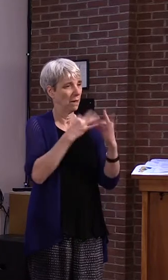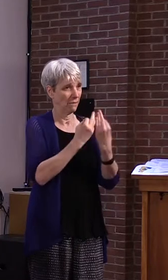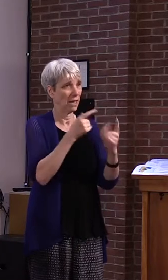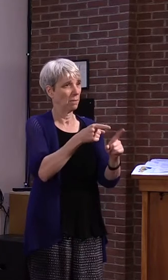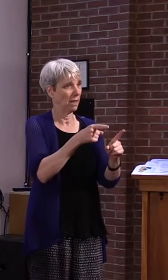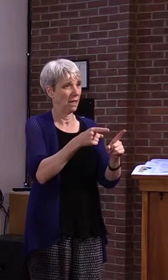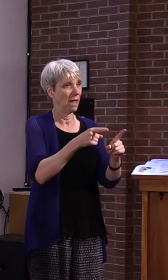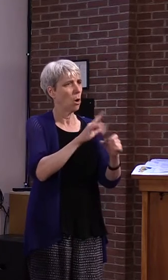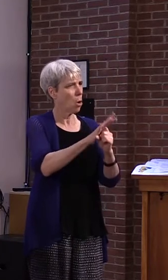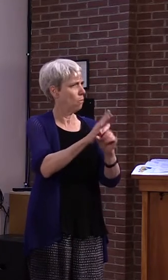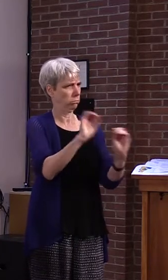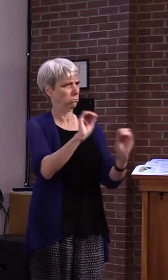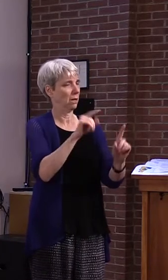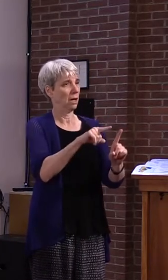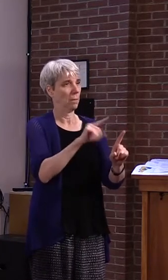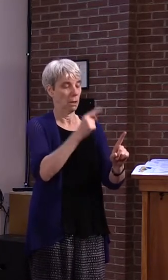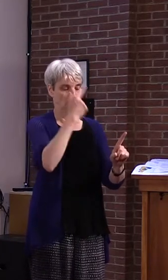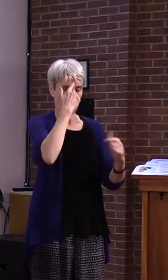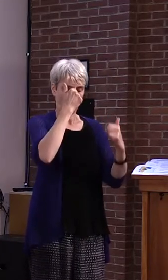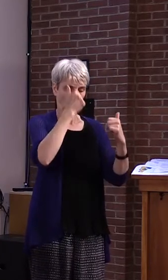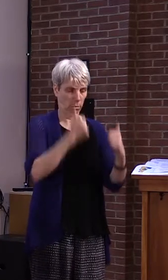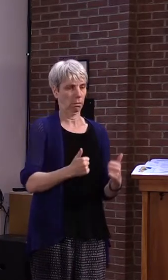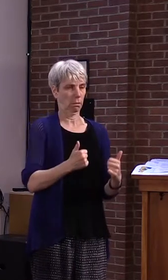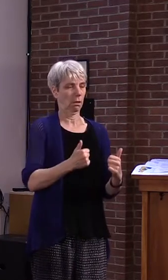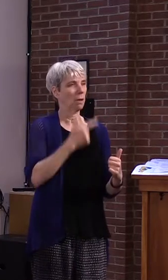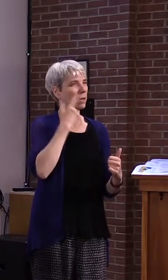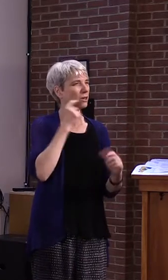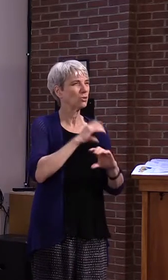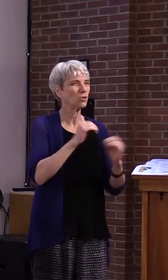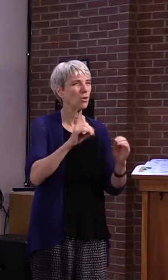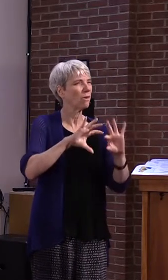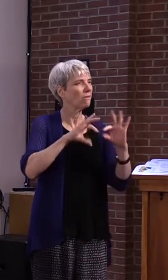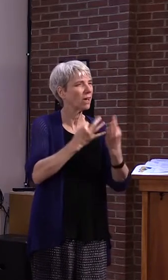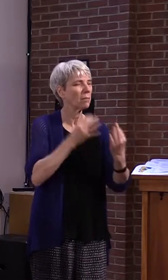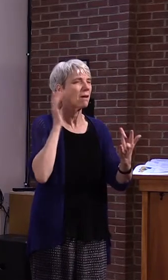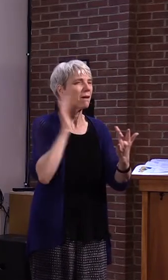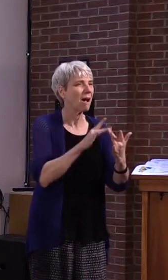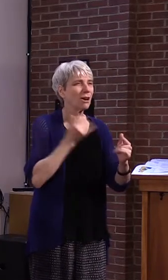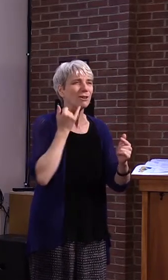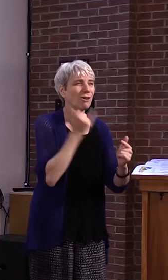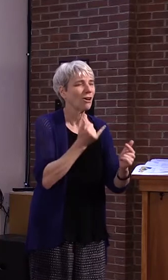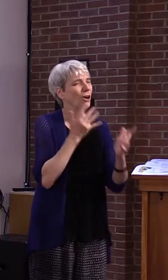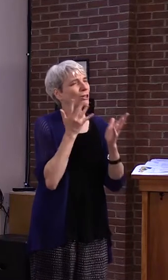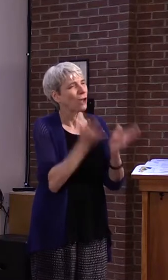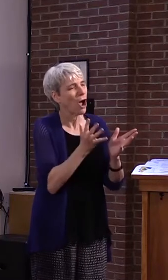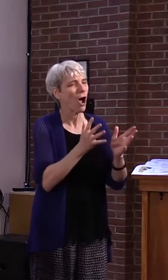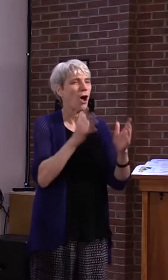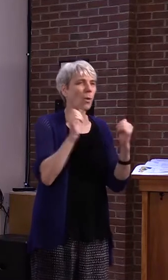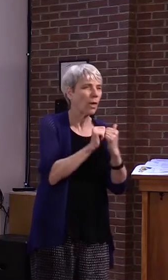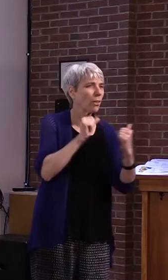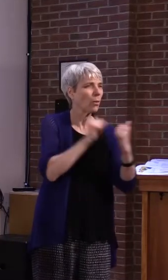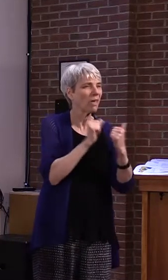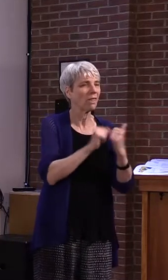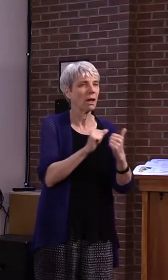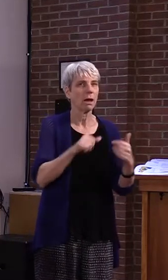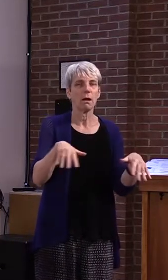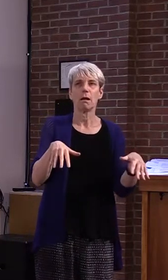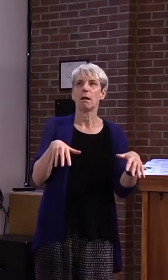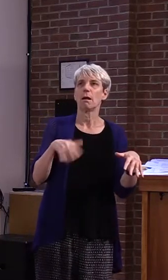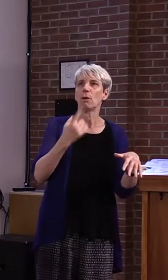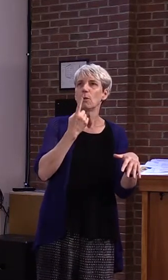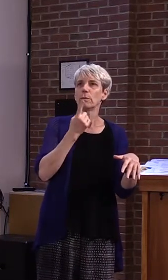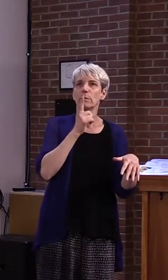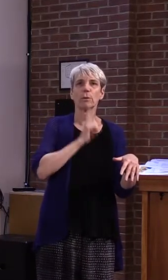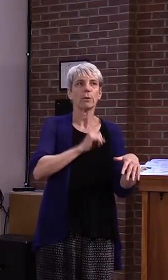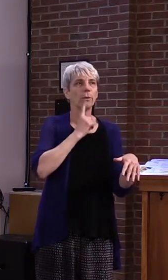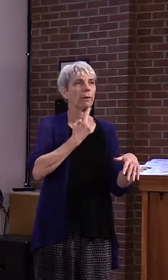deteriorating rapidly because they're not getting the same kind of family contact and stimulation that they were prior to the pandemic. I guess, what's the